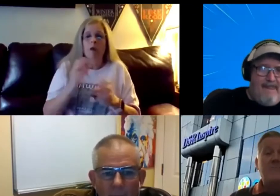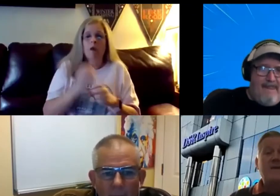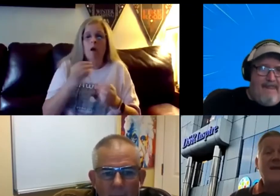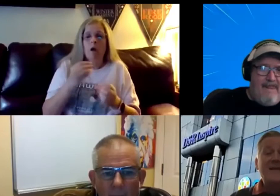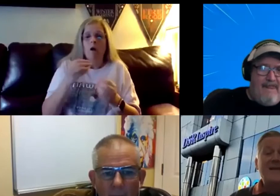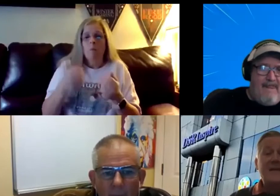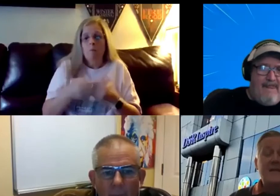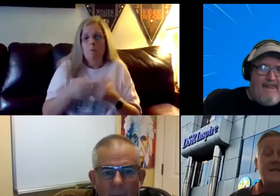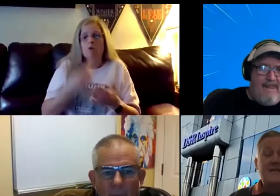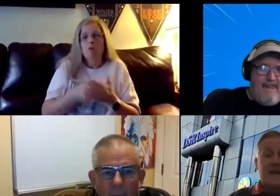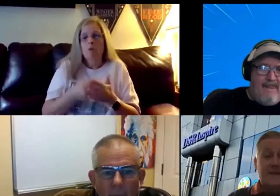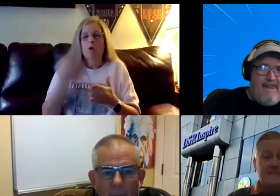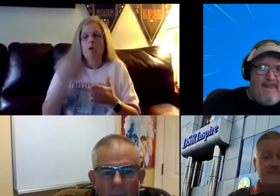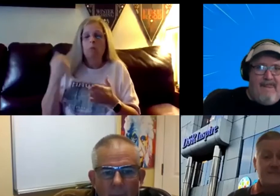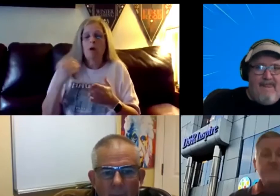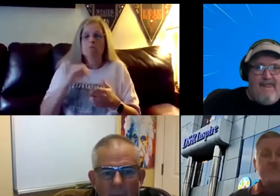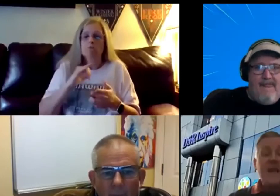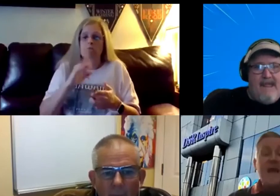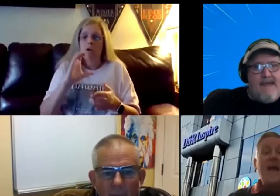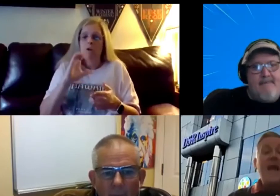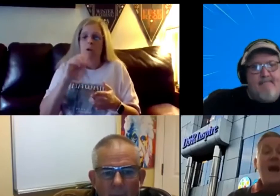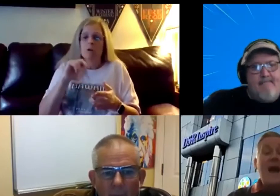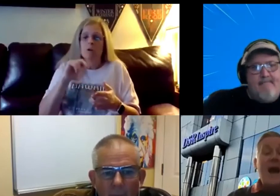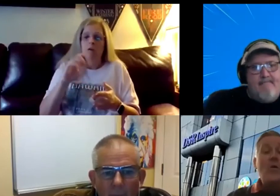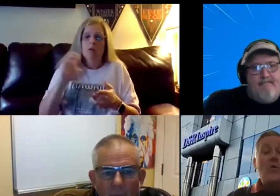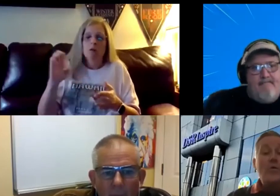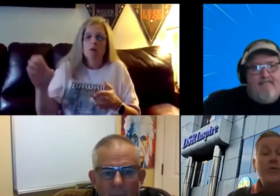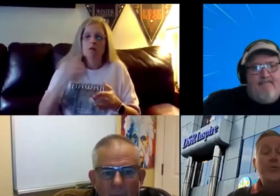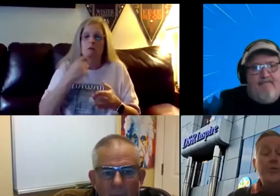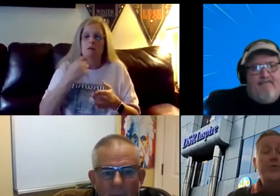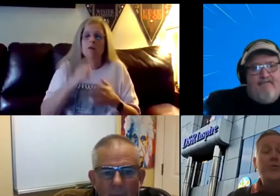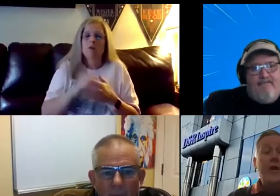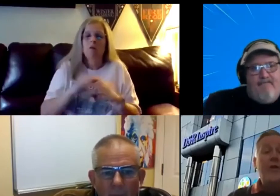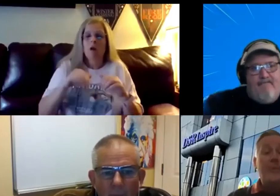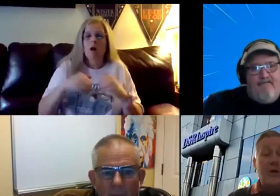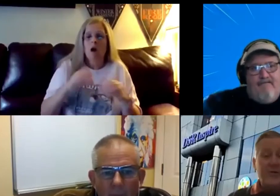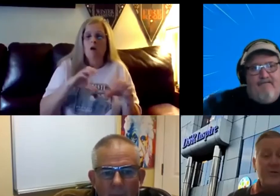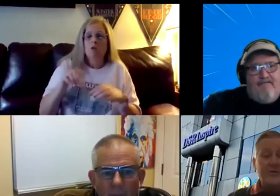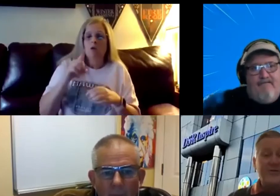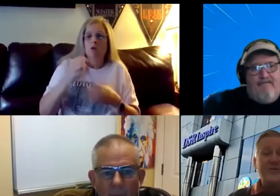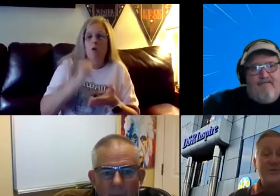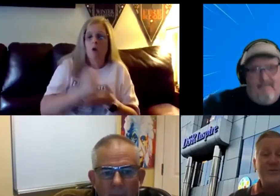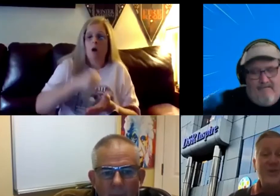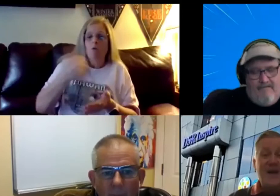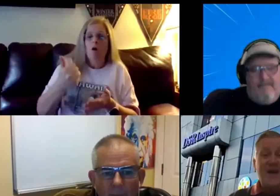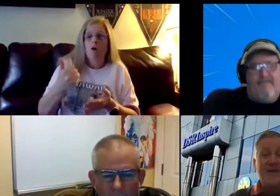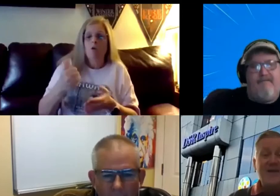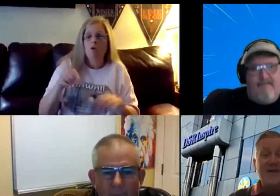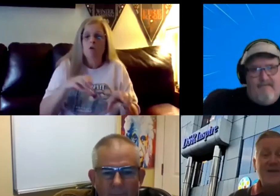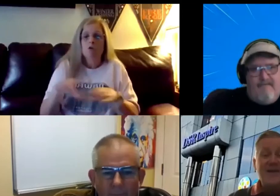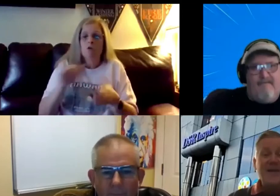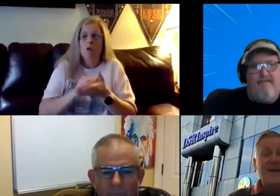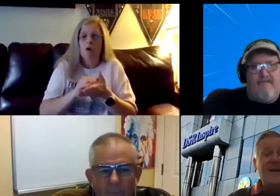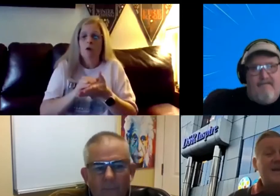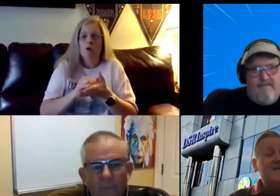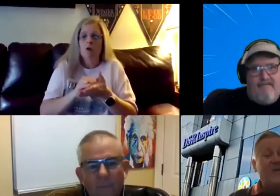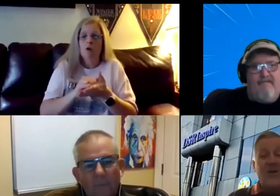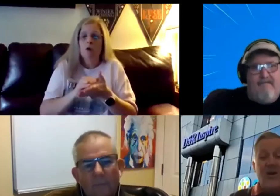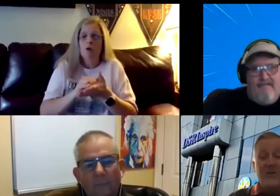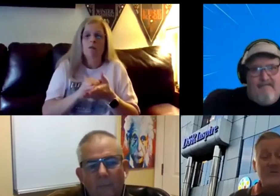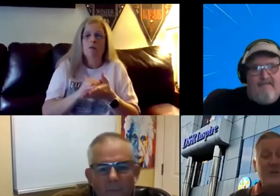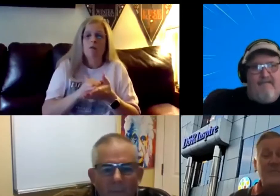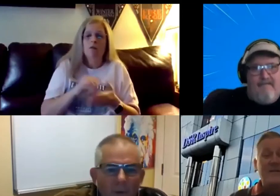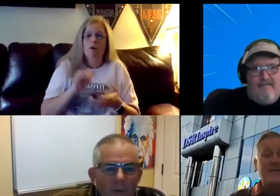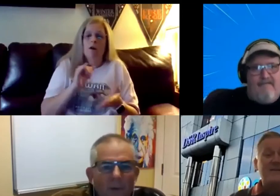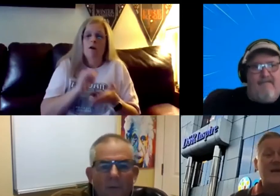back. But like Cindy said, how do you help others to do that? And that's